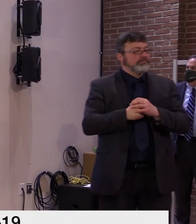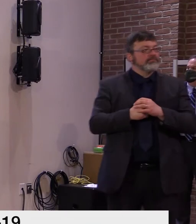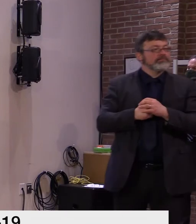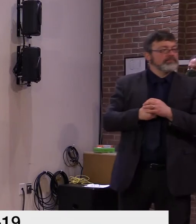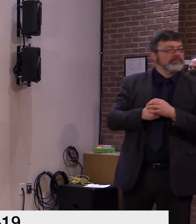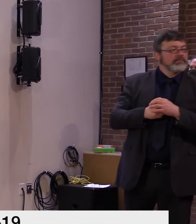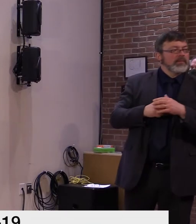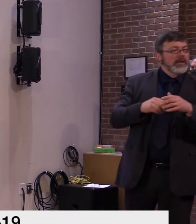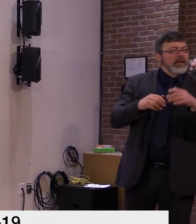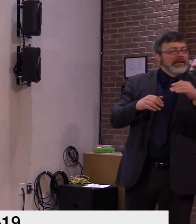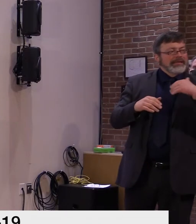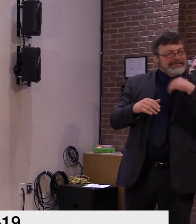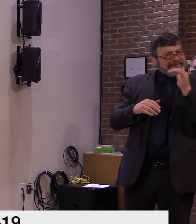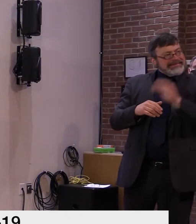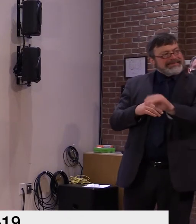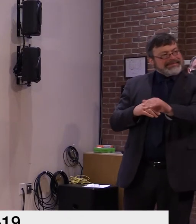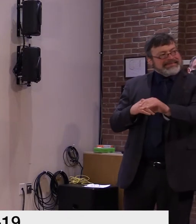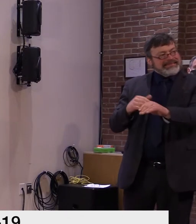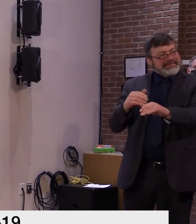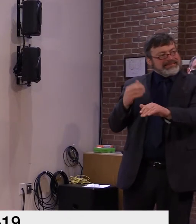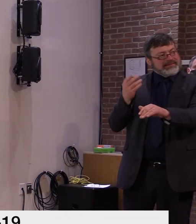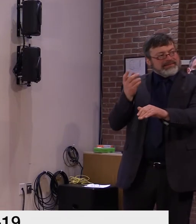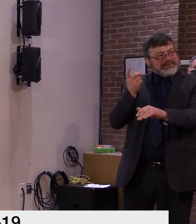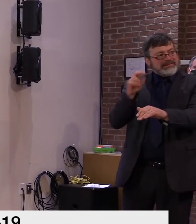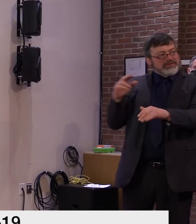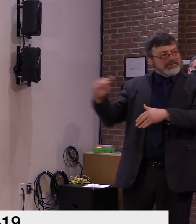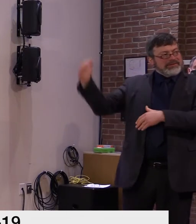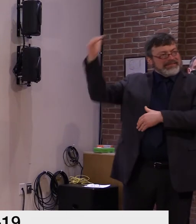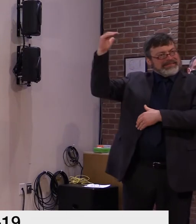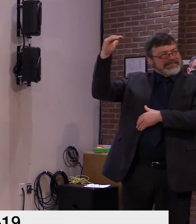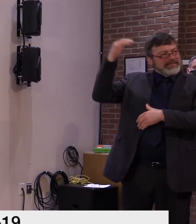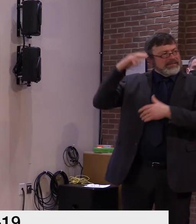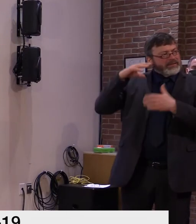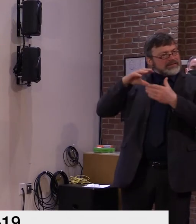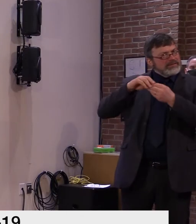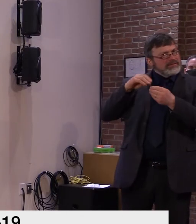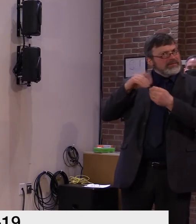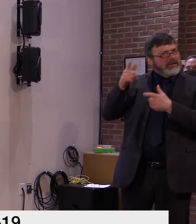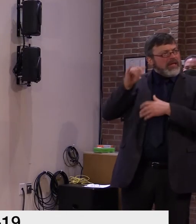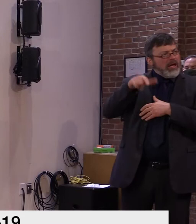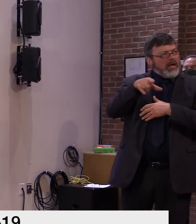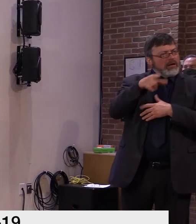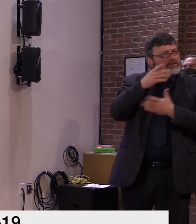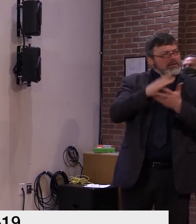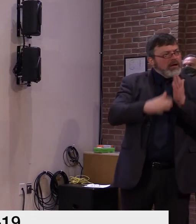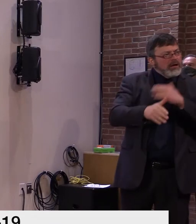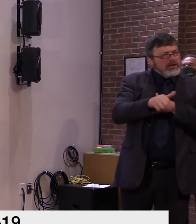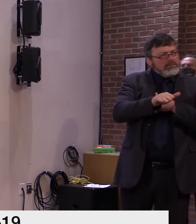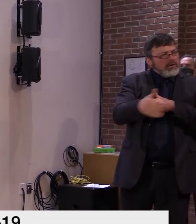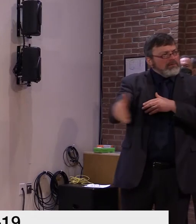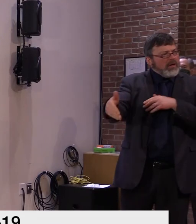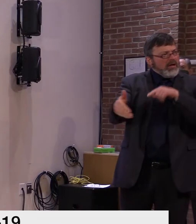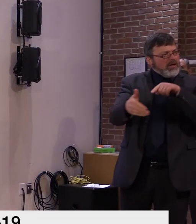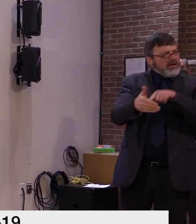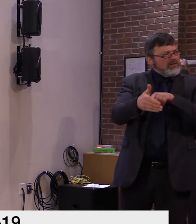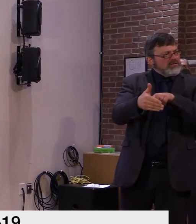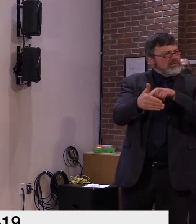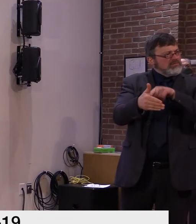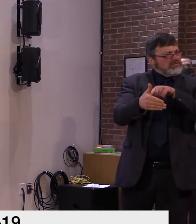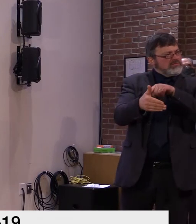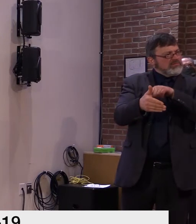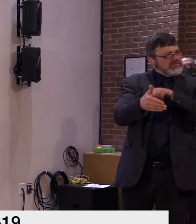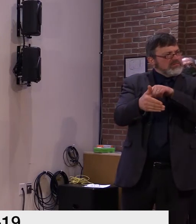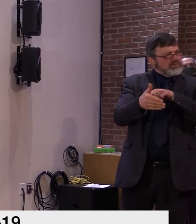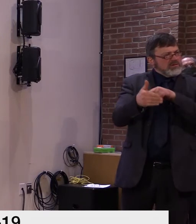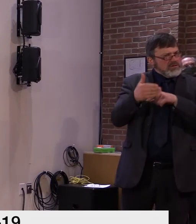what the profile of those folks has been since you've done such a good job in protecting older Vermonters.